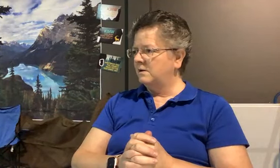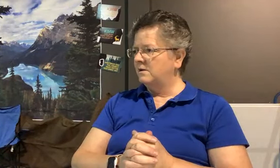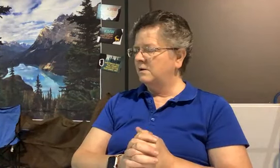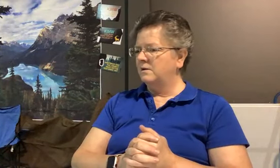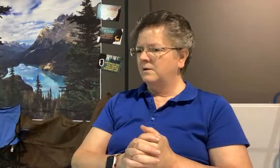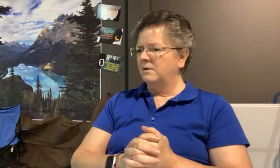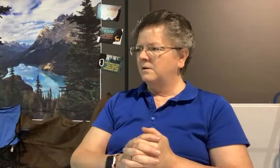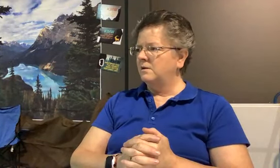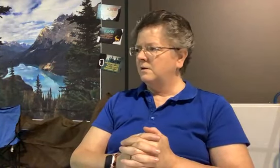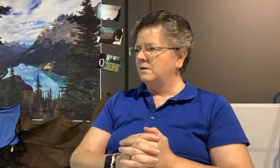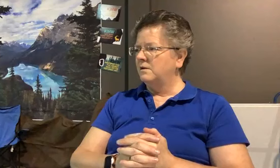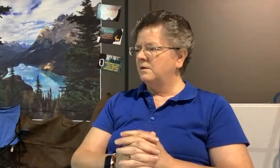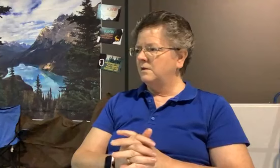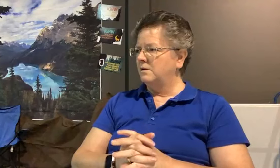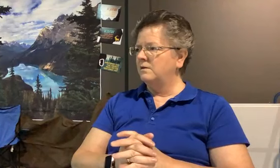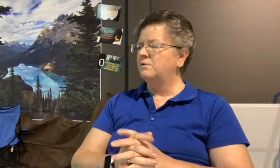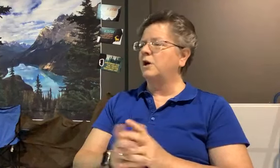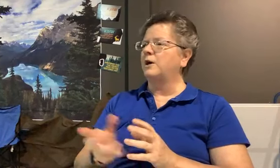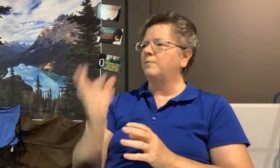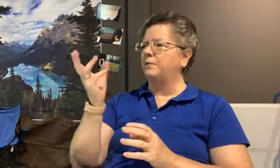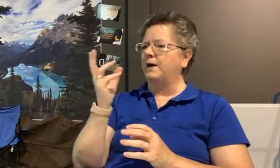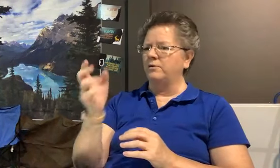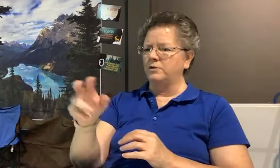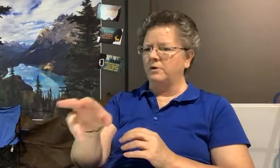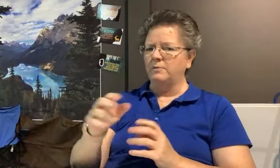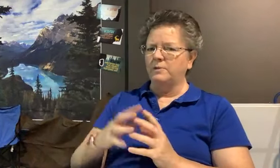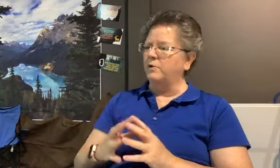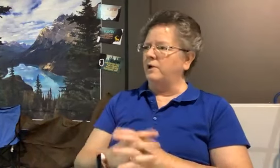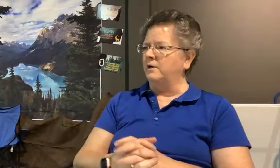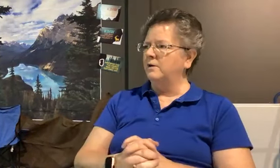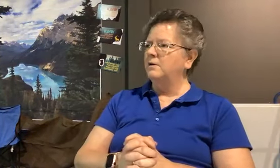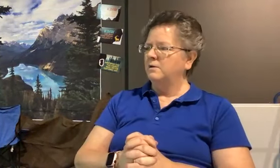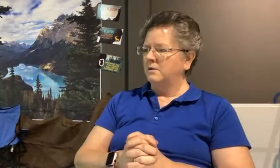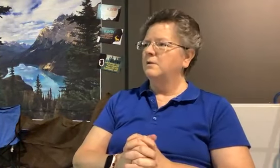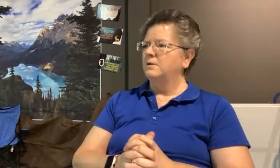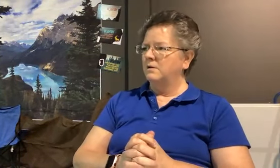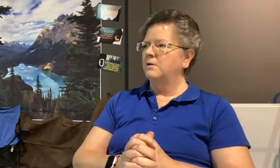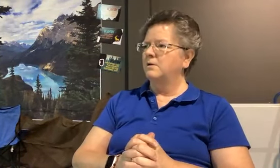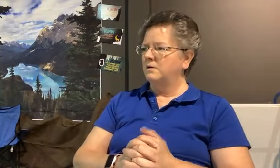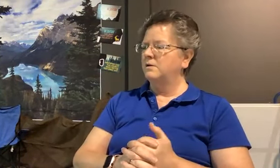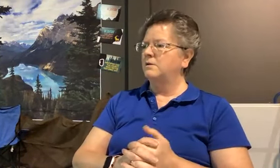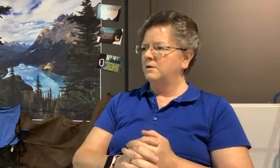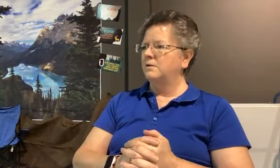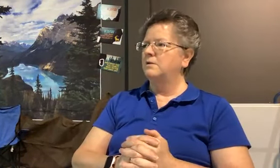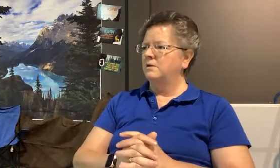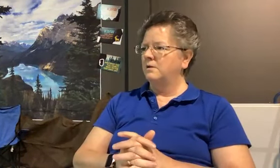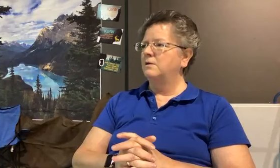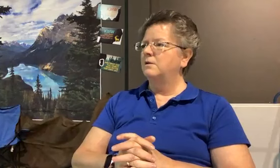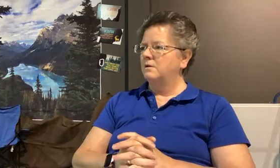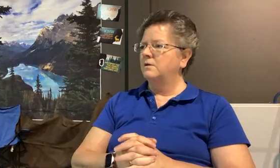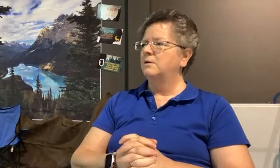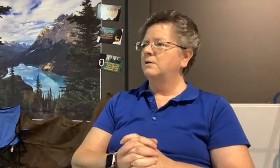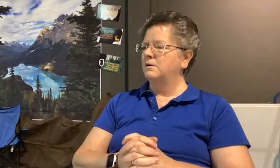there's examples of God's love. Talk up louder so that people... All through Scripture, there's examples of God's love, God's mercy,